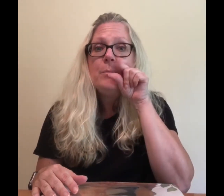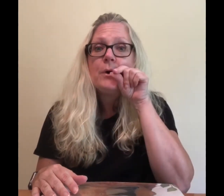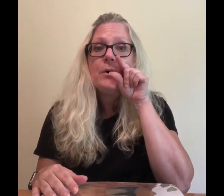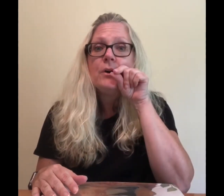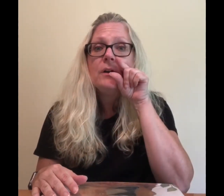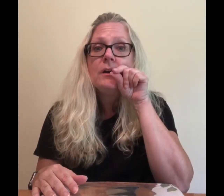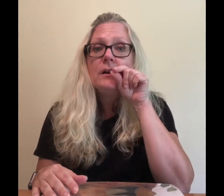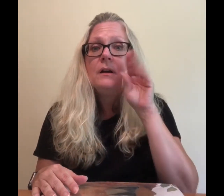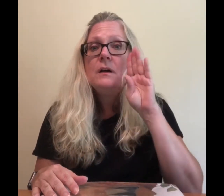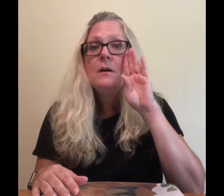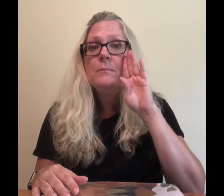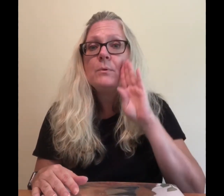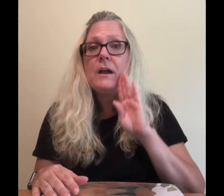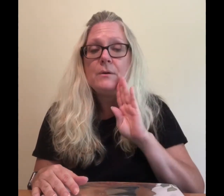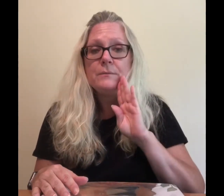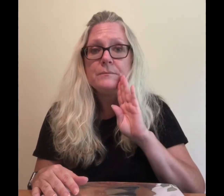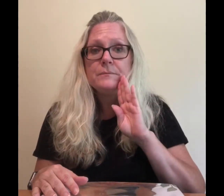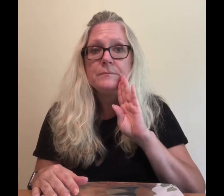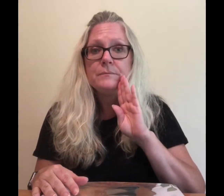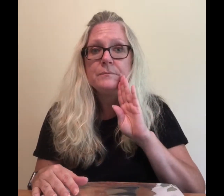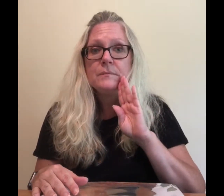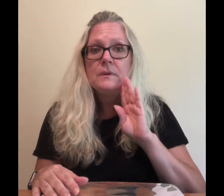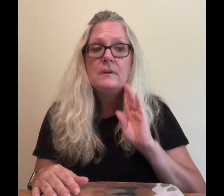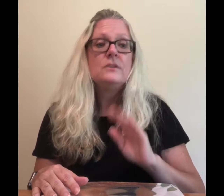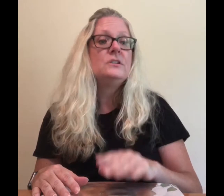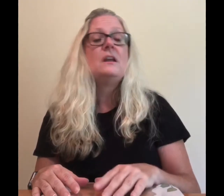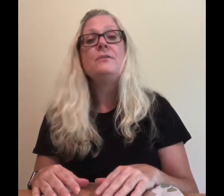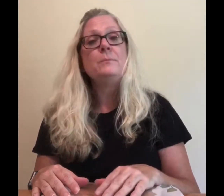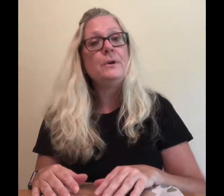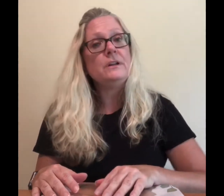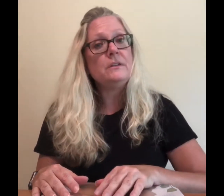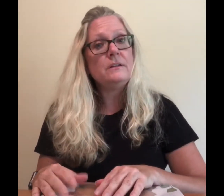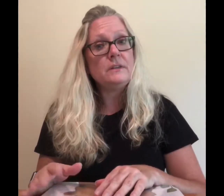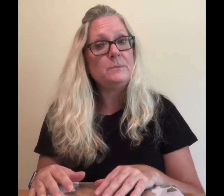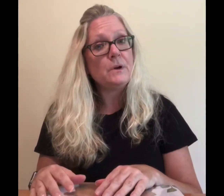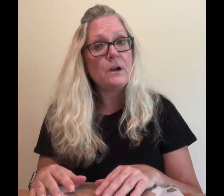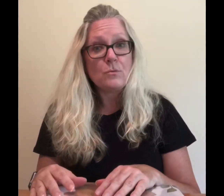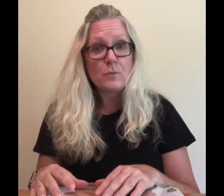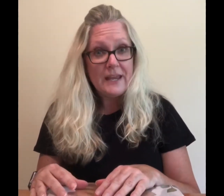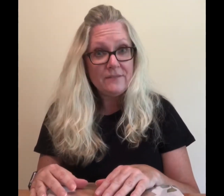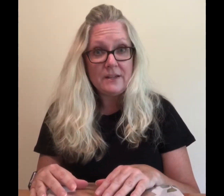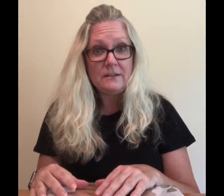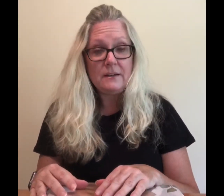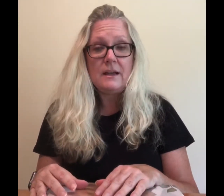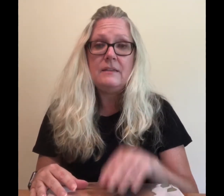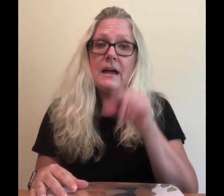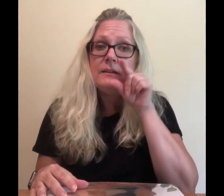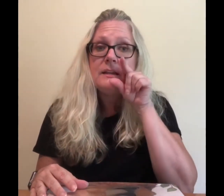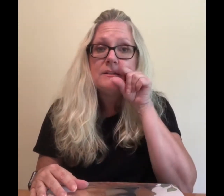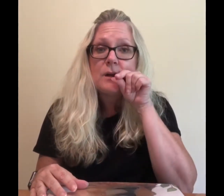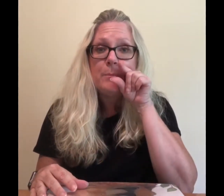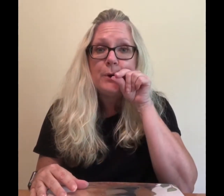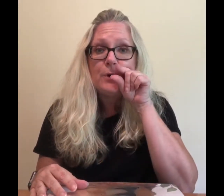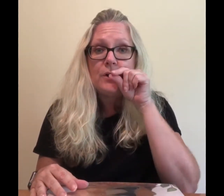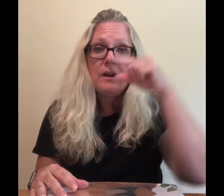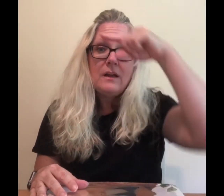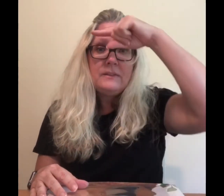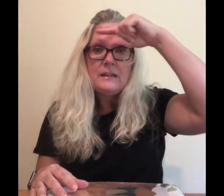Bird brown. There's another bird in this book, a raven, and that is a bird that's